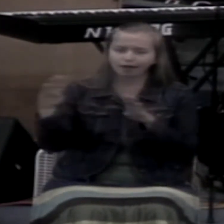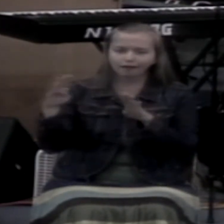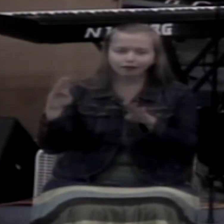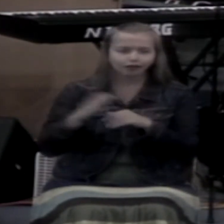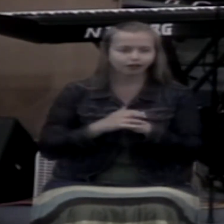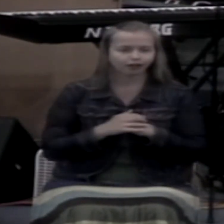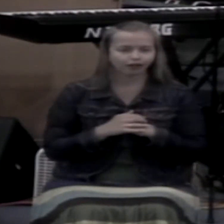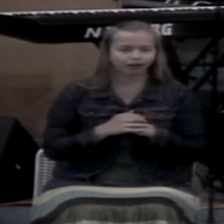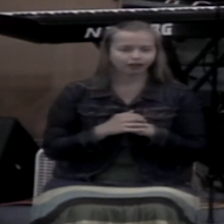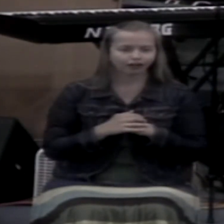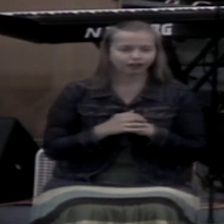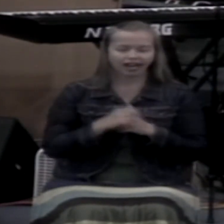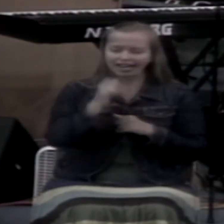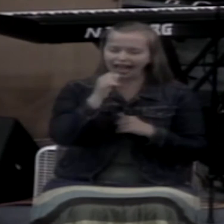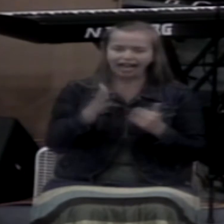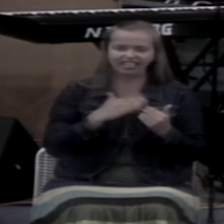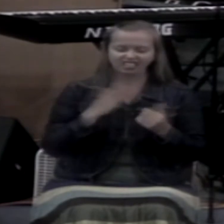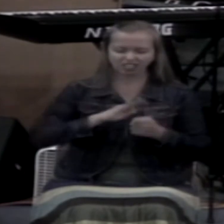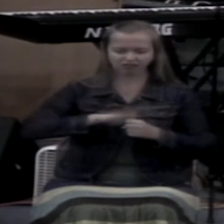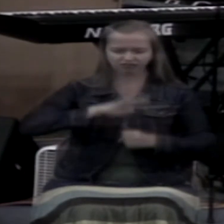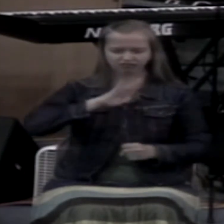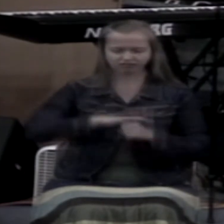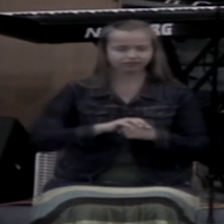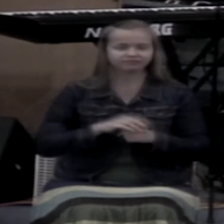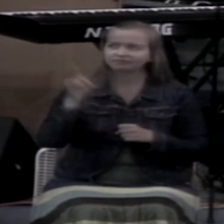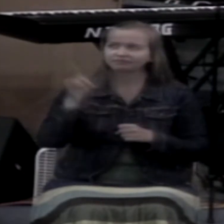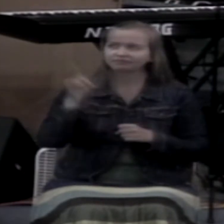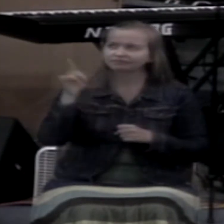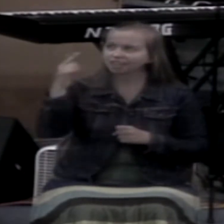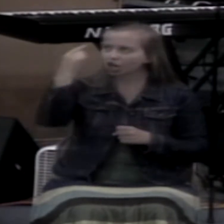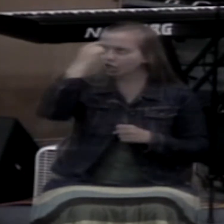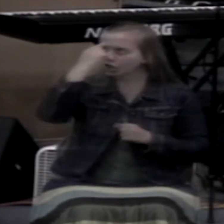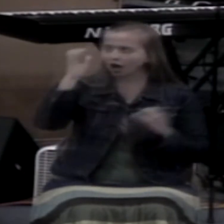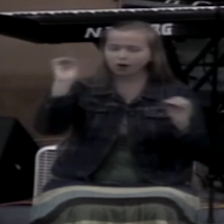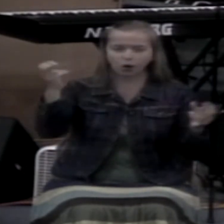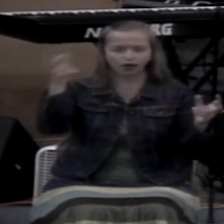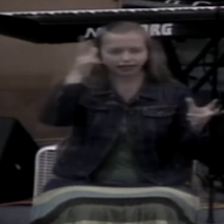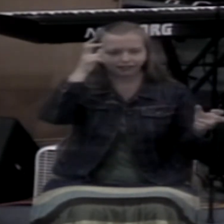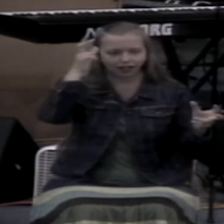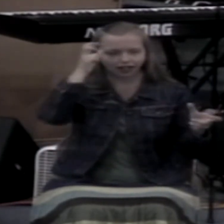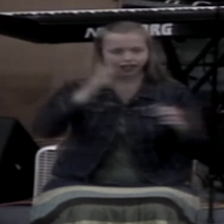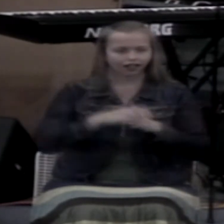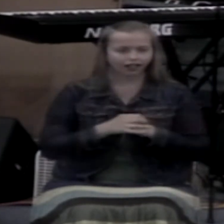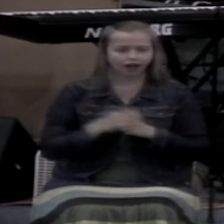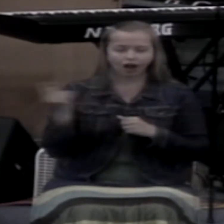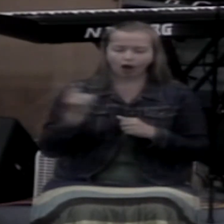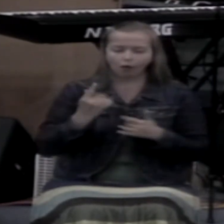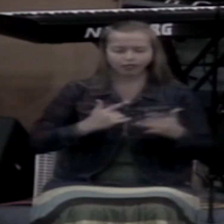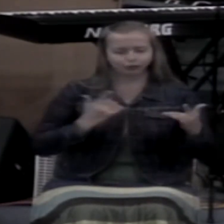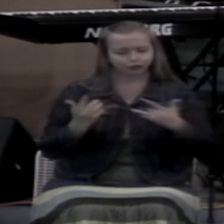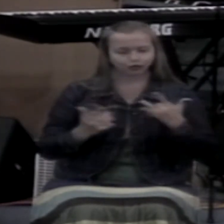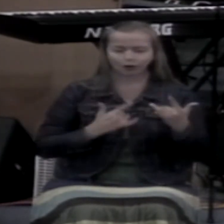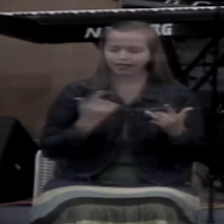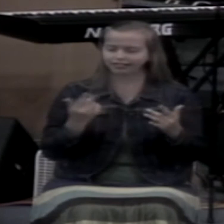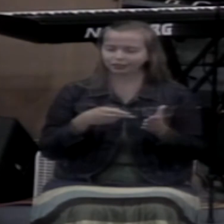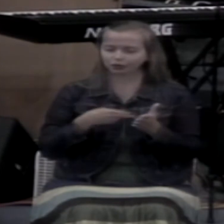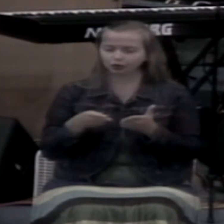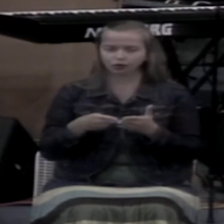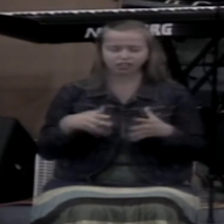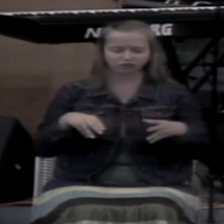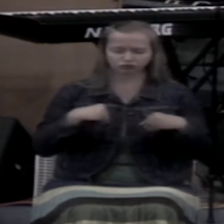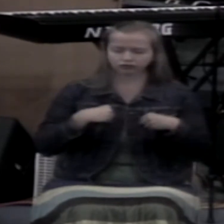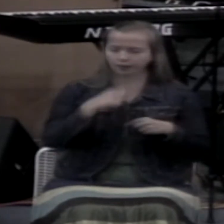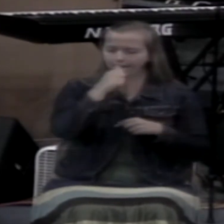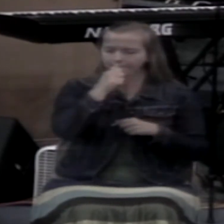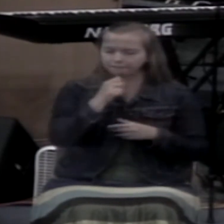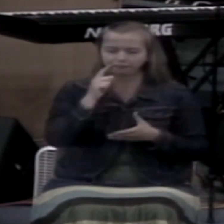he rejoiced in truth. He bore all things. He believed all things. He hoped all things. He endured all things. Jesus